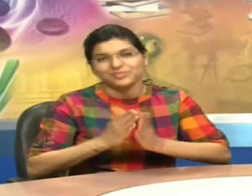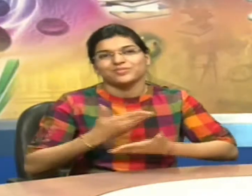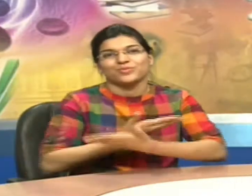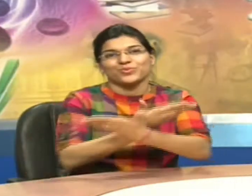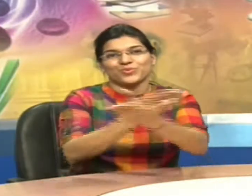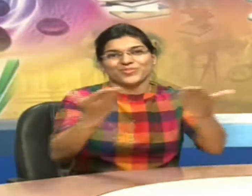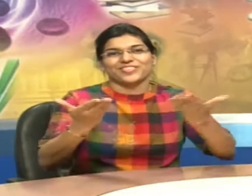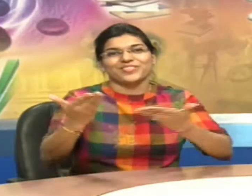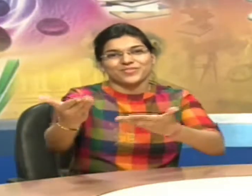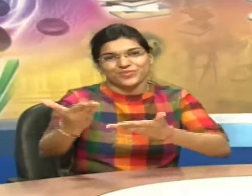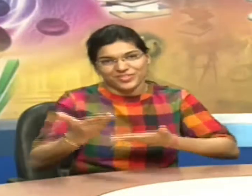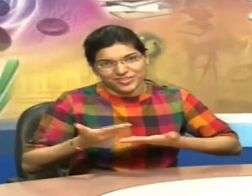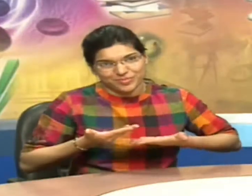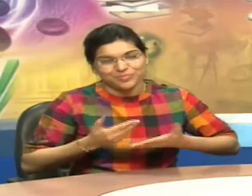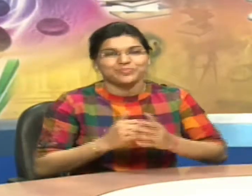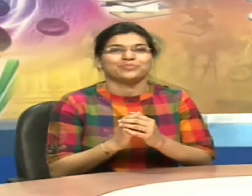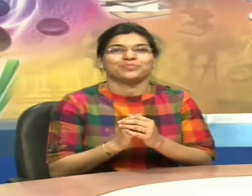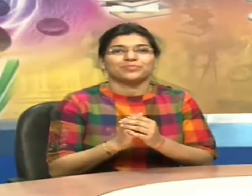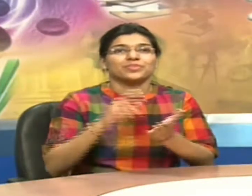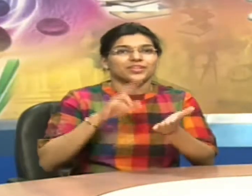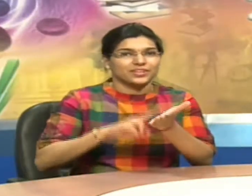Namaste. Welcome to all